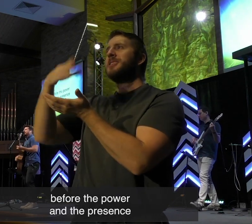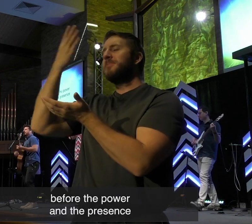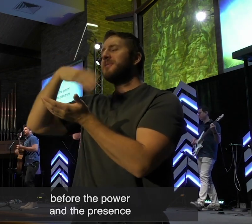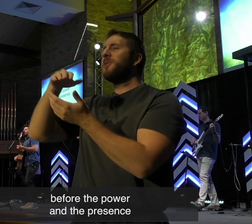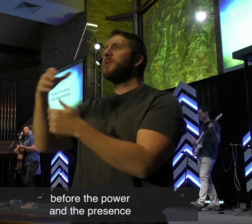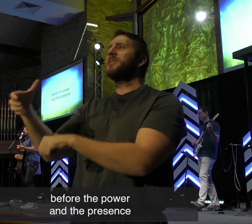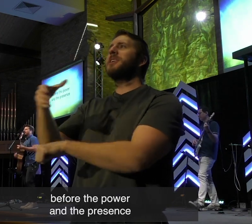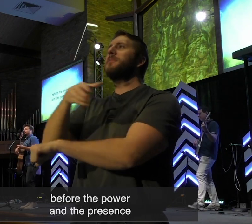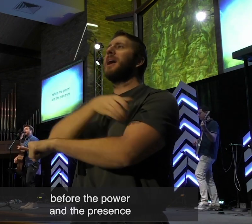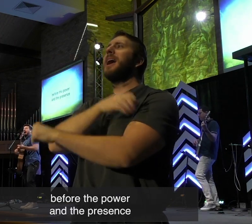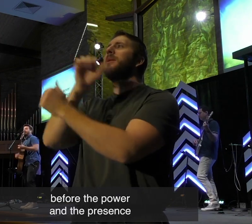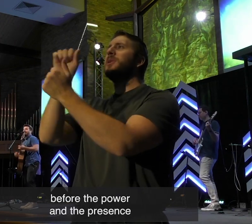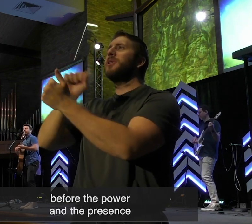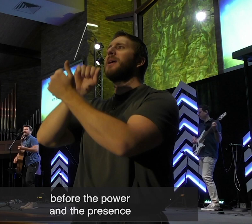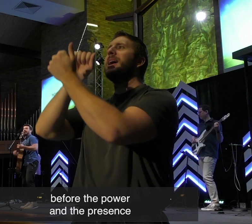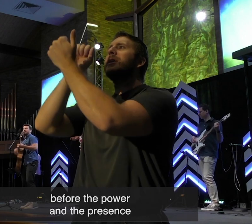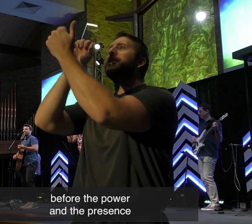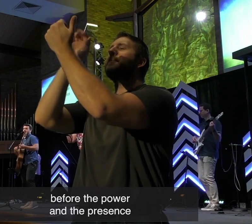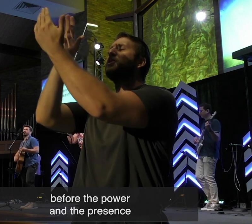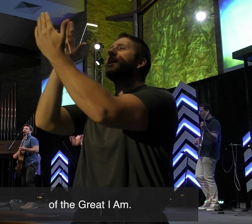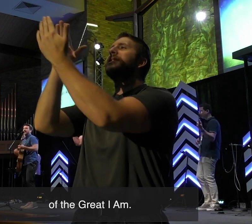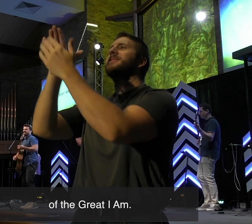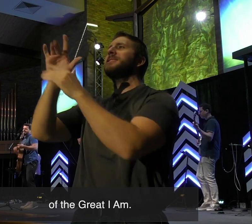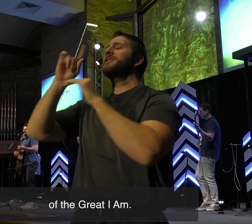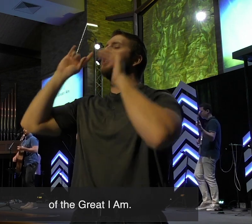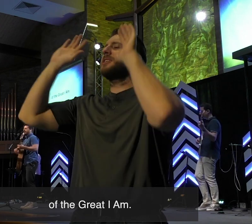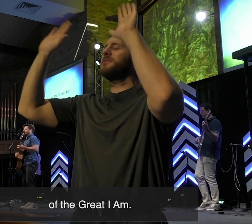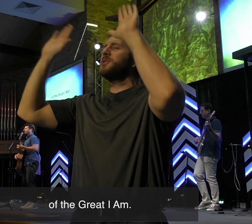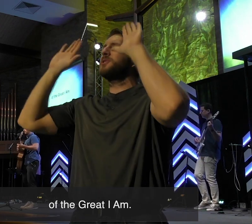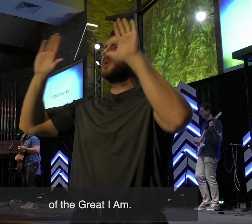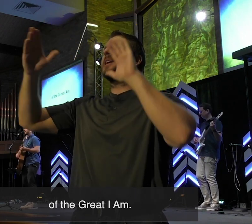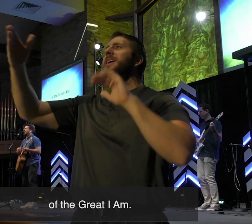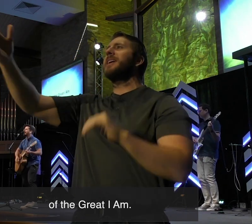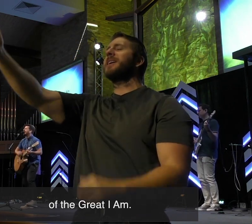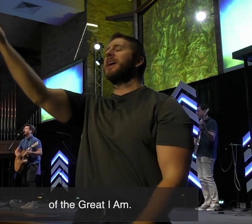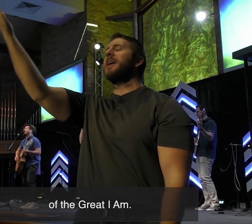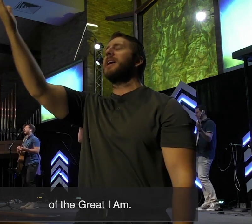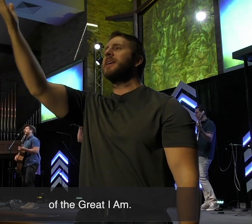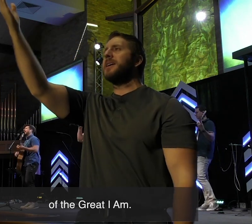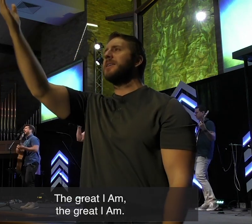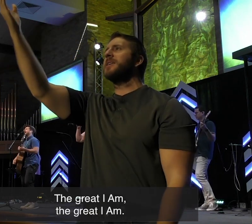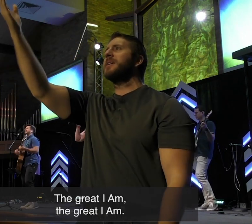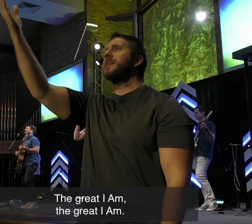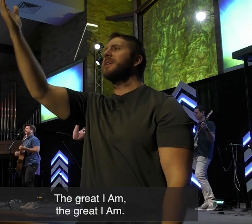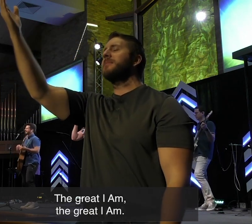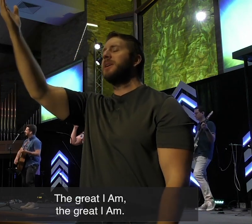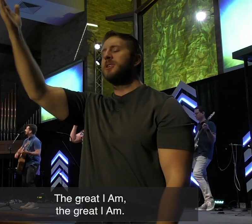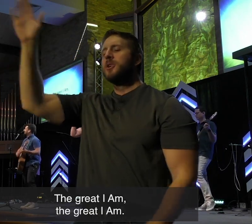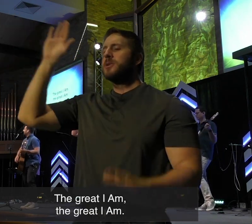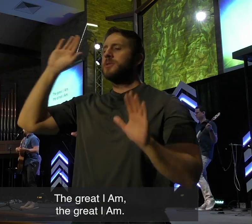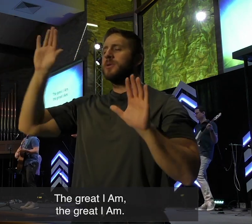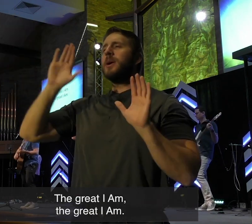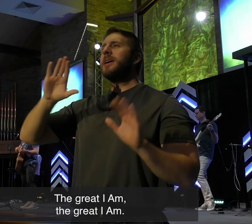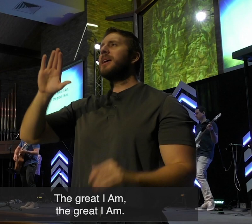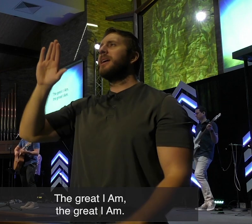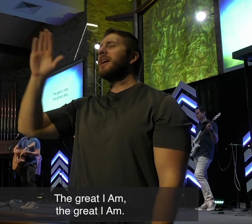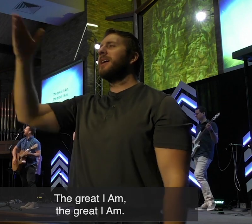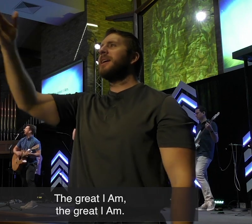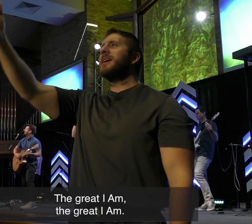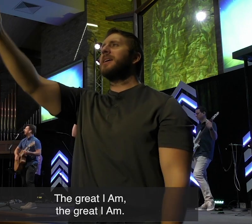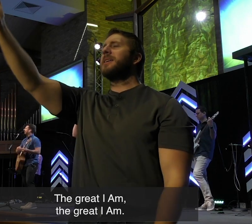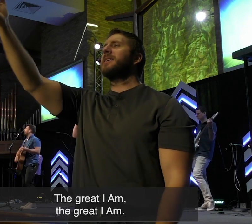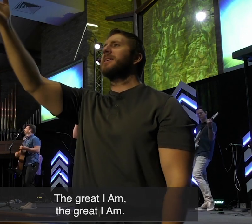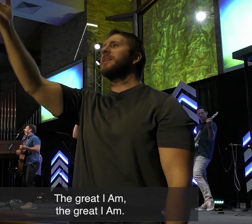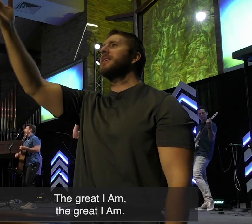stand before the power and the presence of the great I am. The